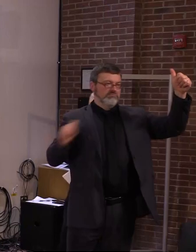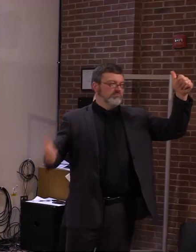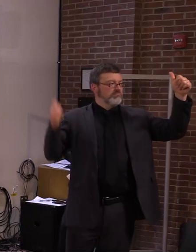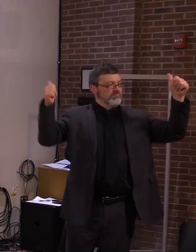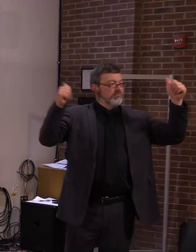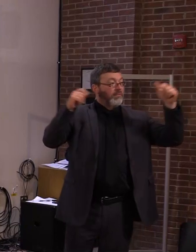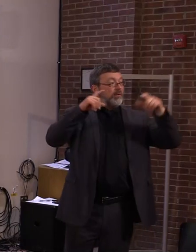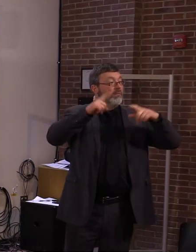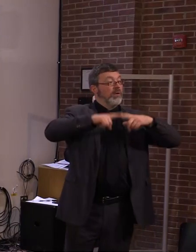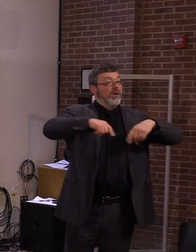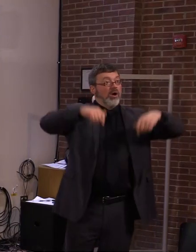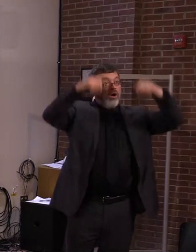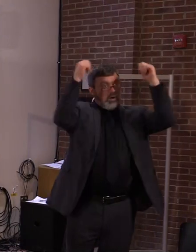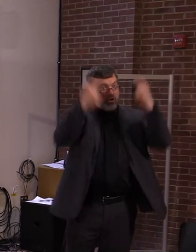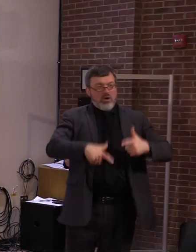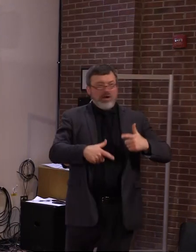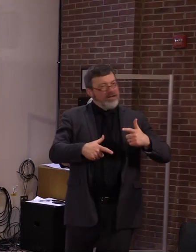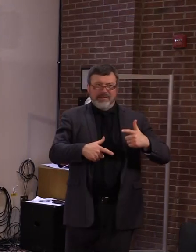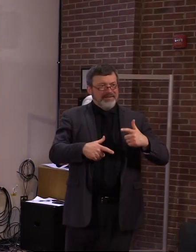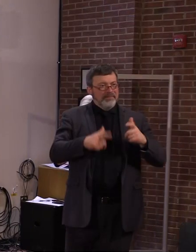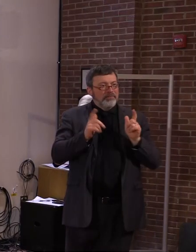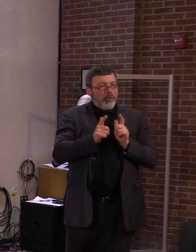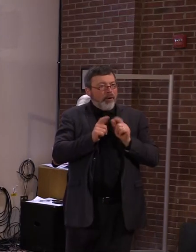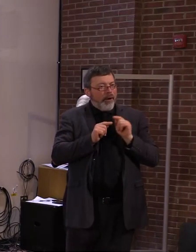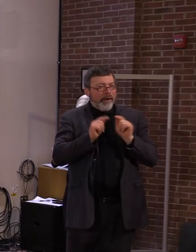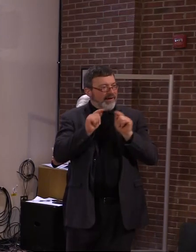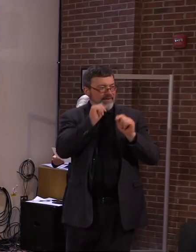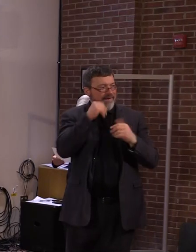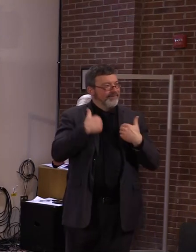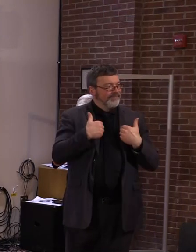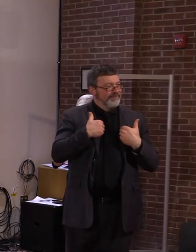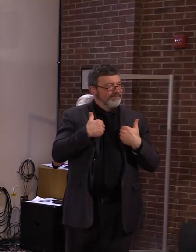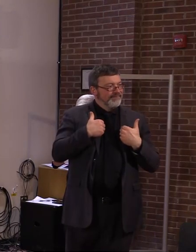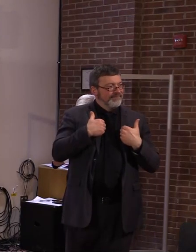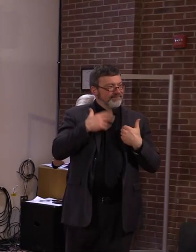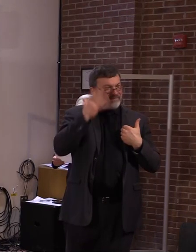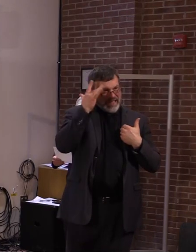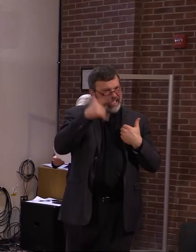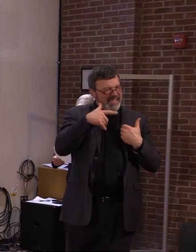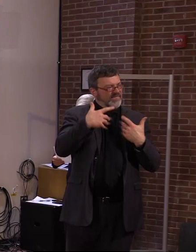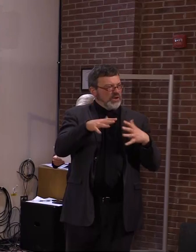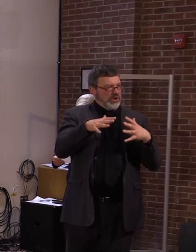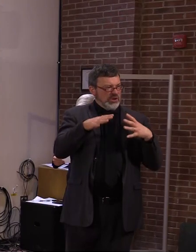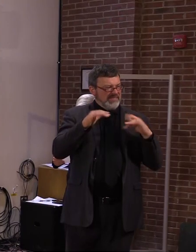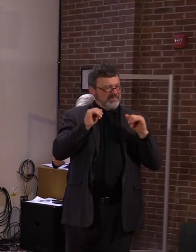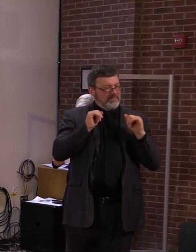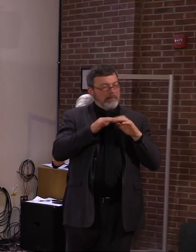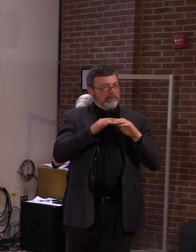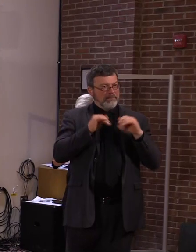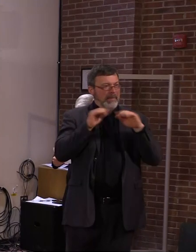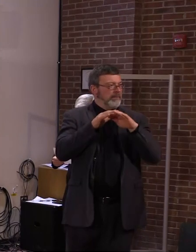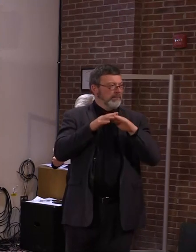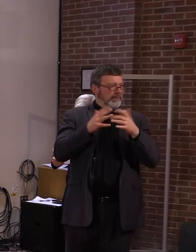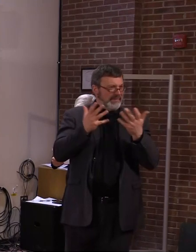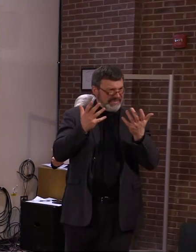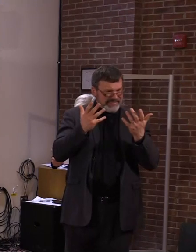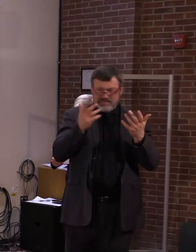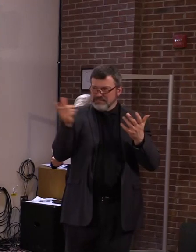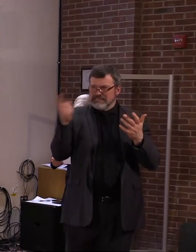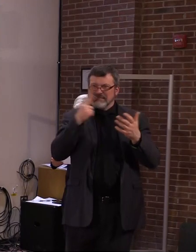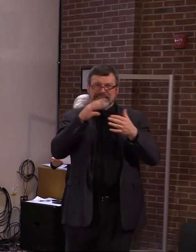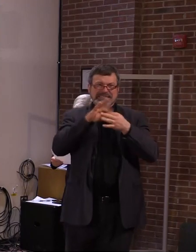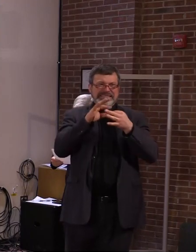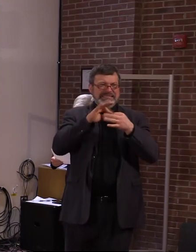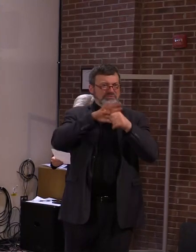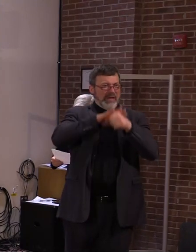what do we know about how the load is distributed across the entire hospital system? Yeah, I think that the answer is it